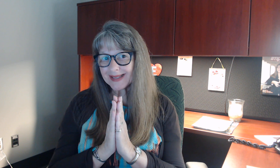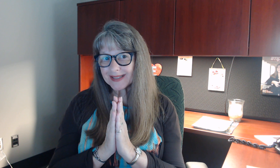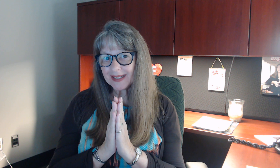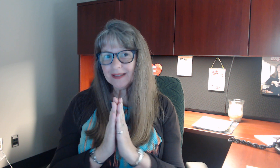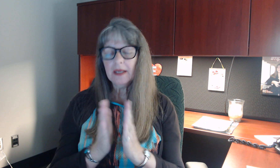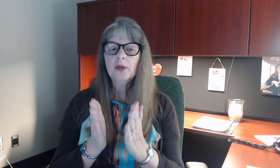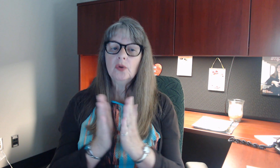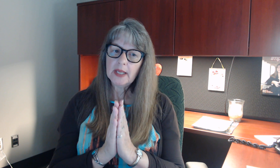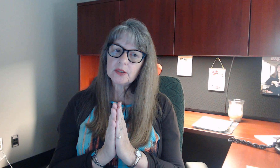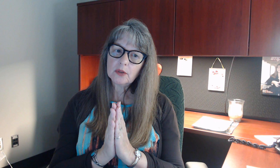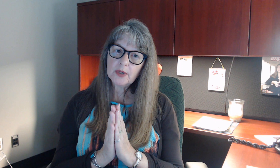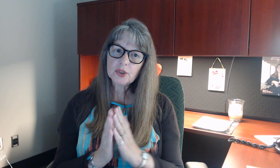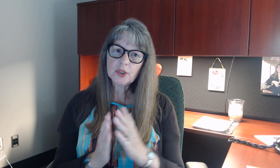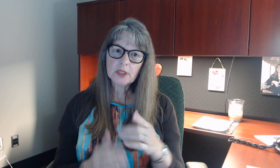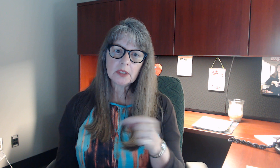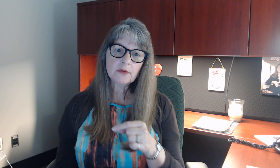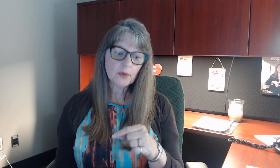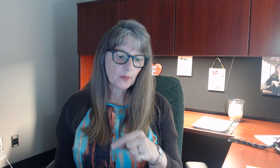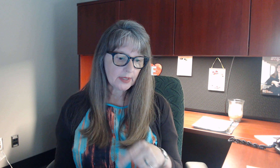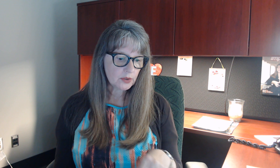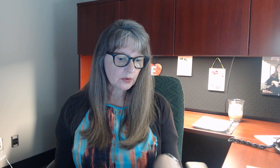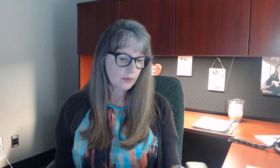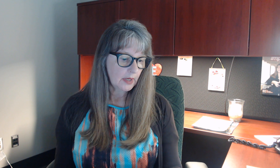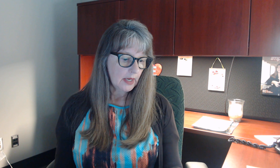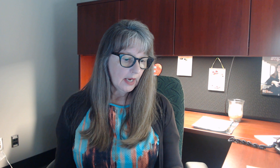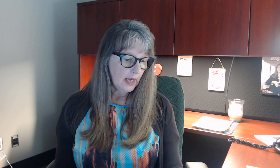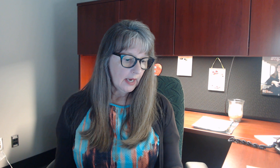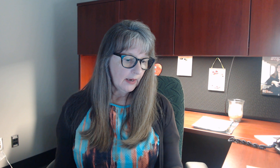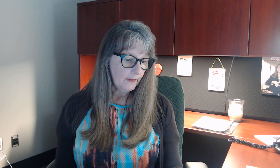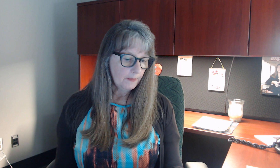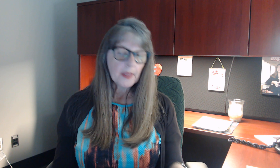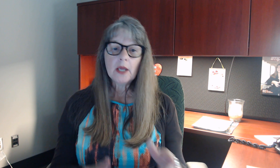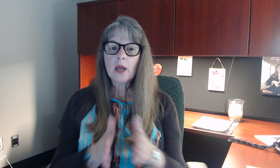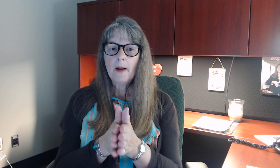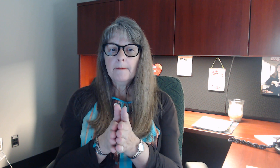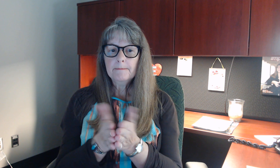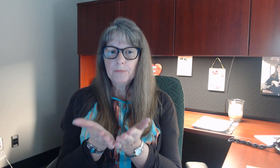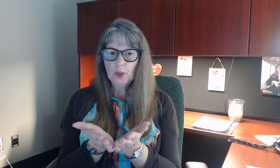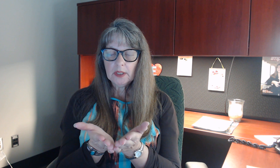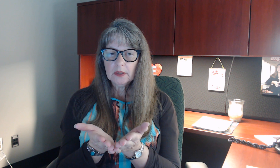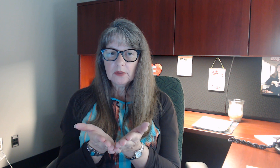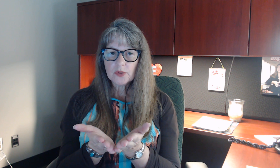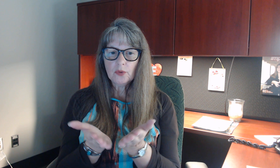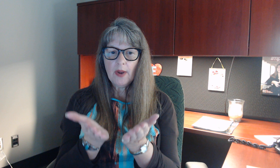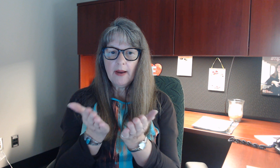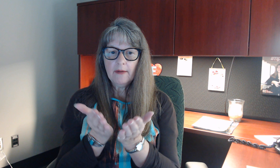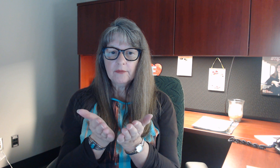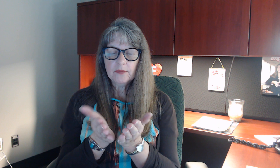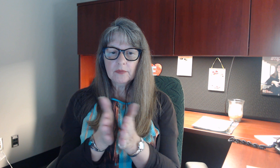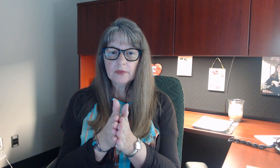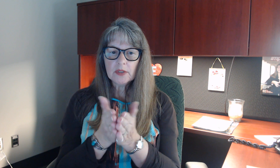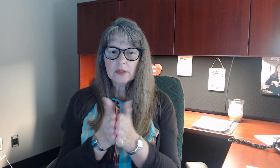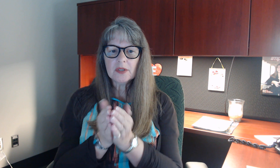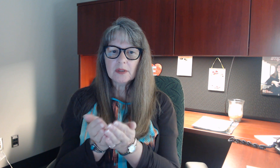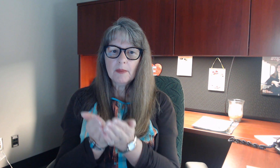asking. You can ask a question in a different way too. A book. So you have this is a